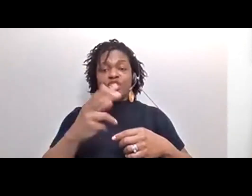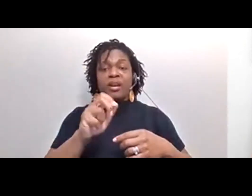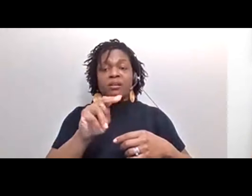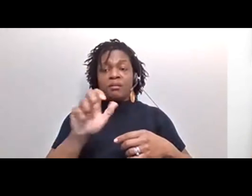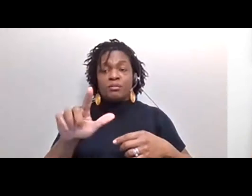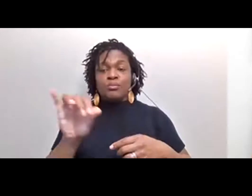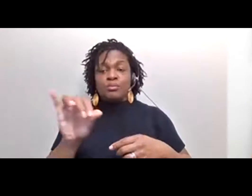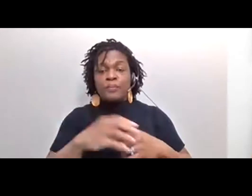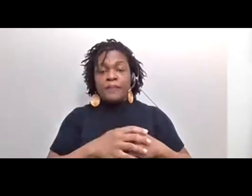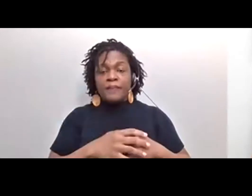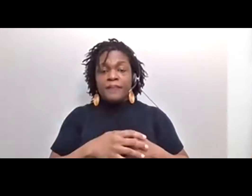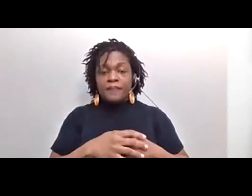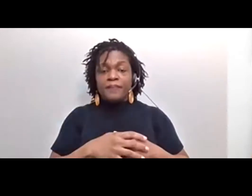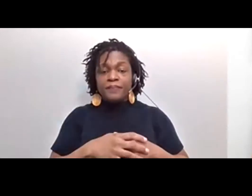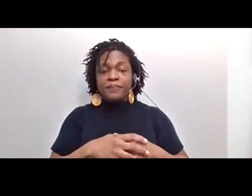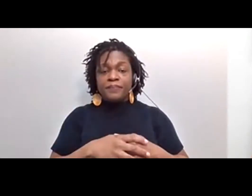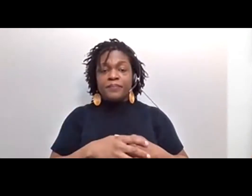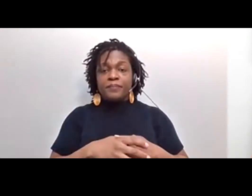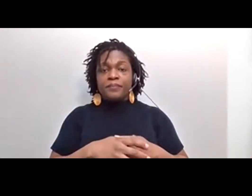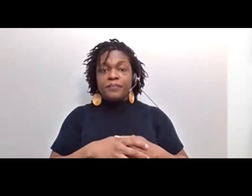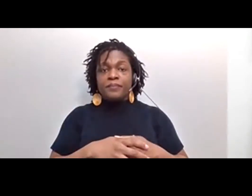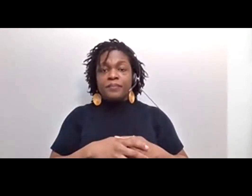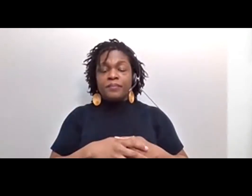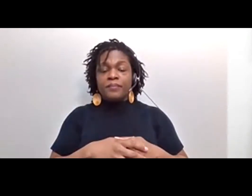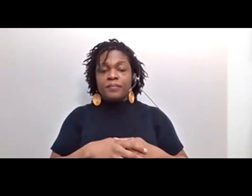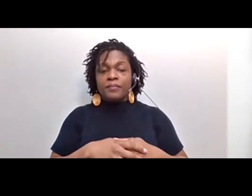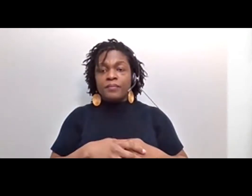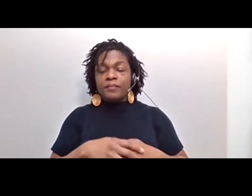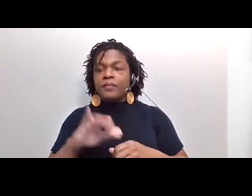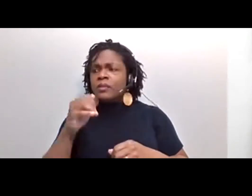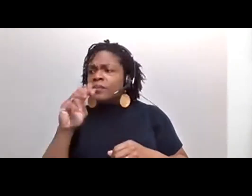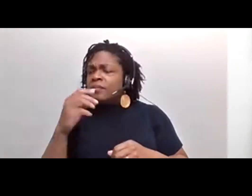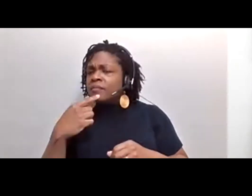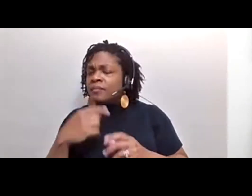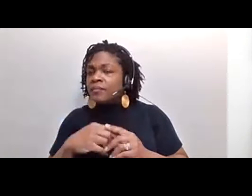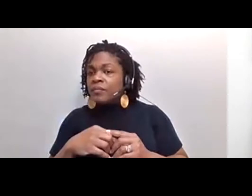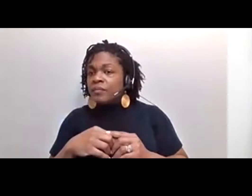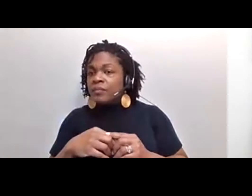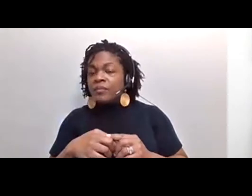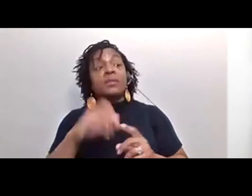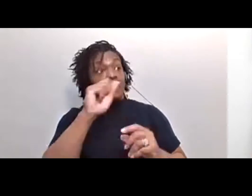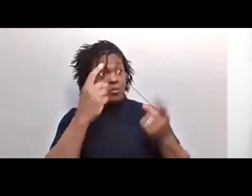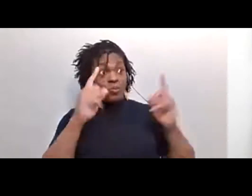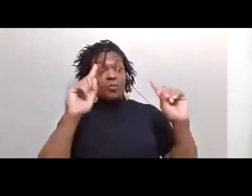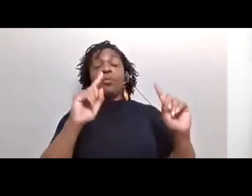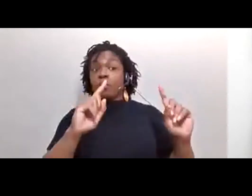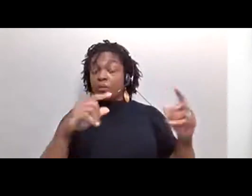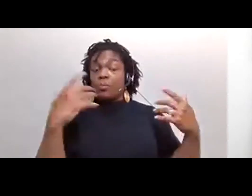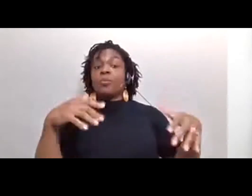That worked really well. I'm sorry, you broke up, Jim. So that worked really well. It was